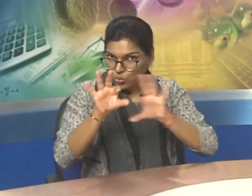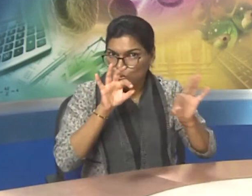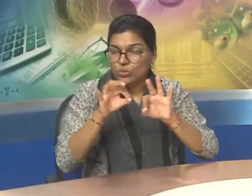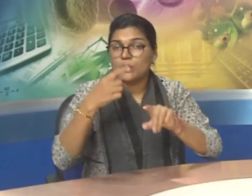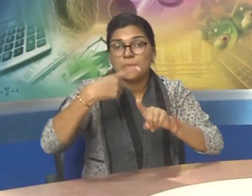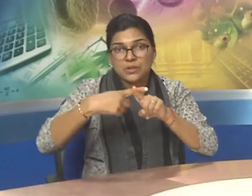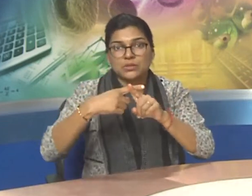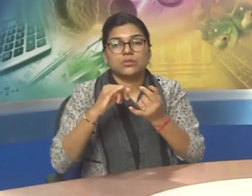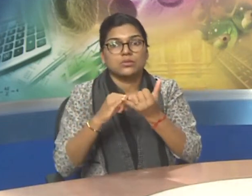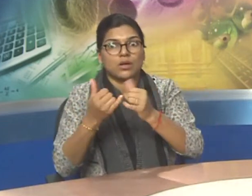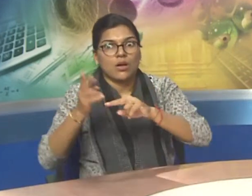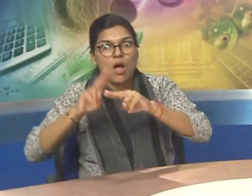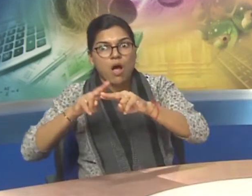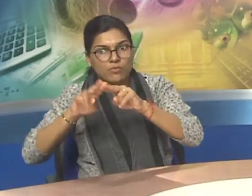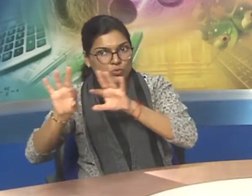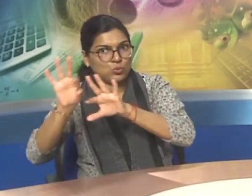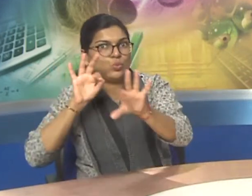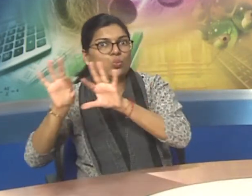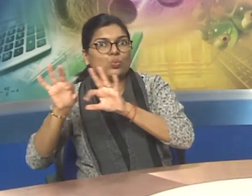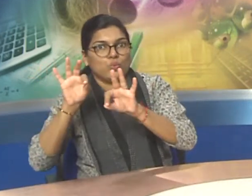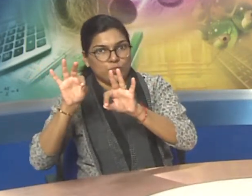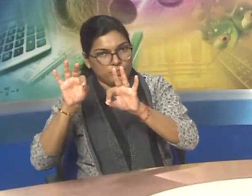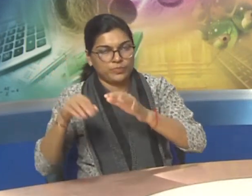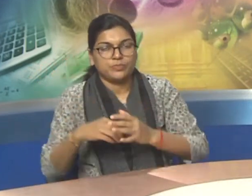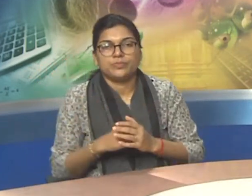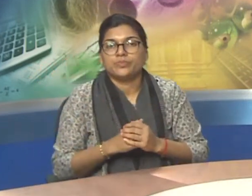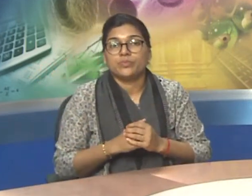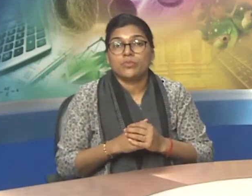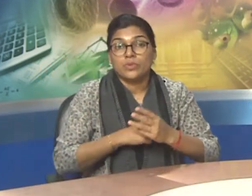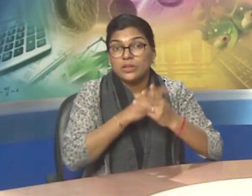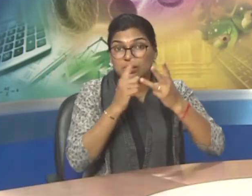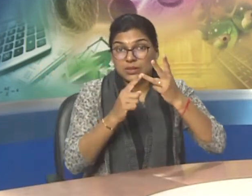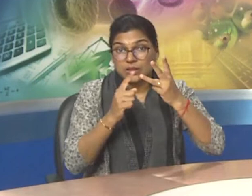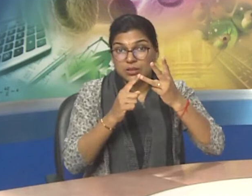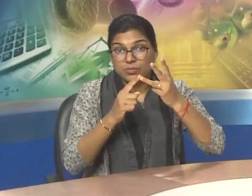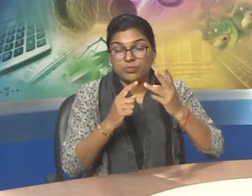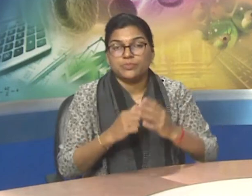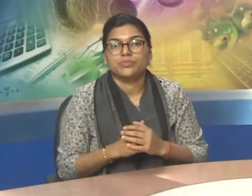Library books and selection of books.